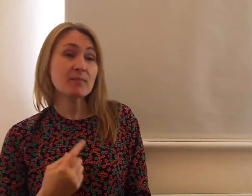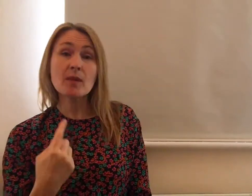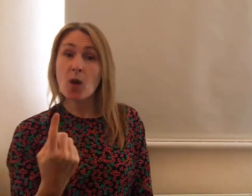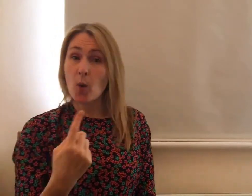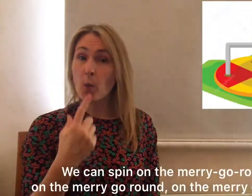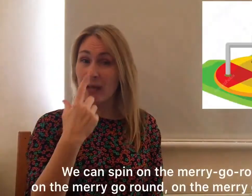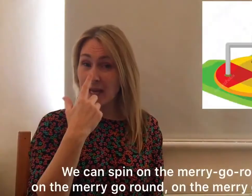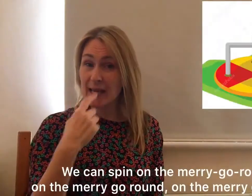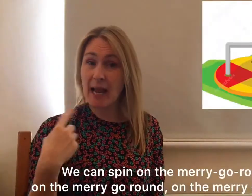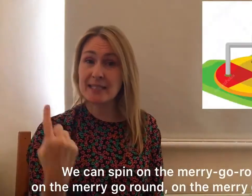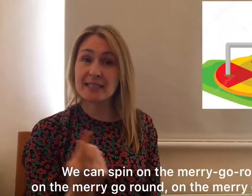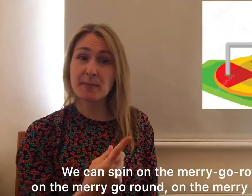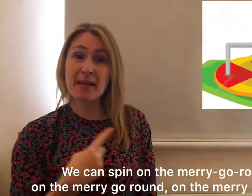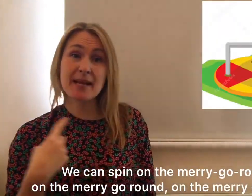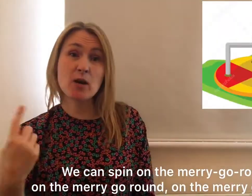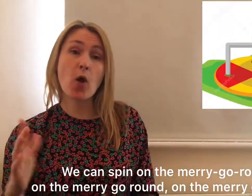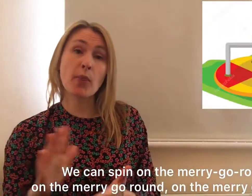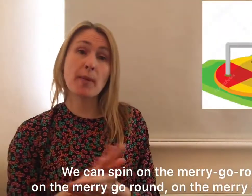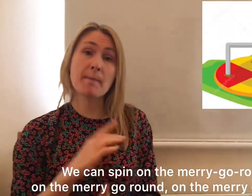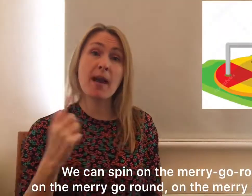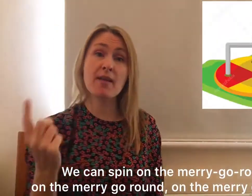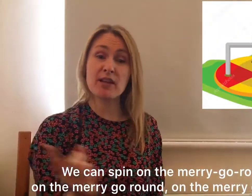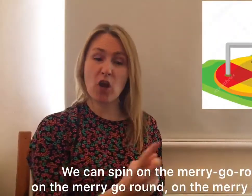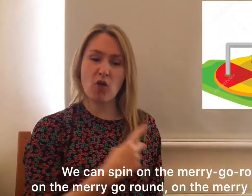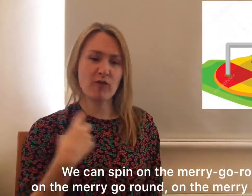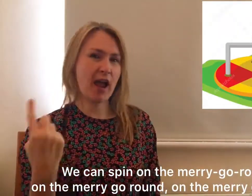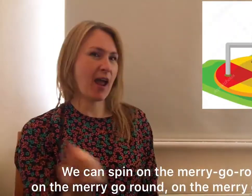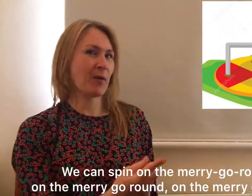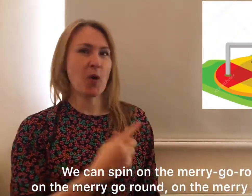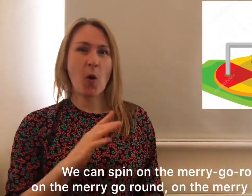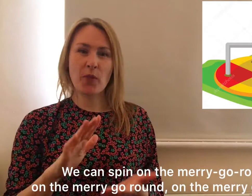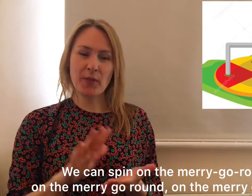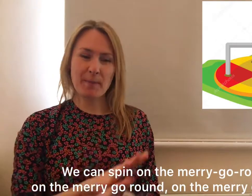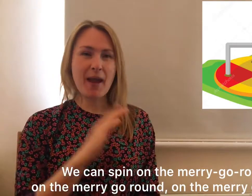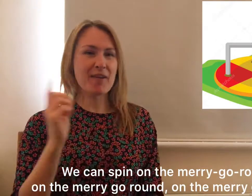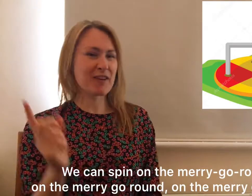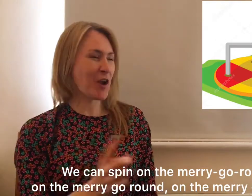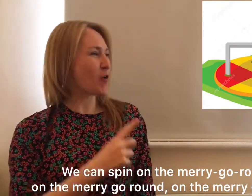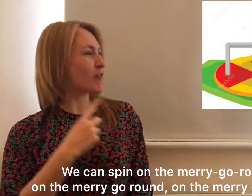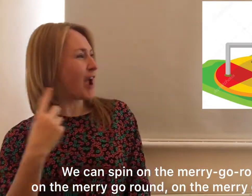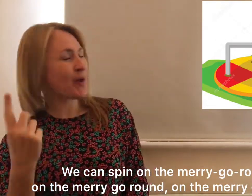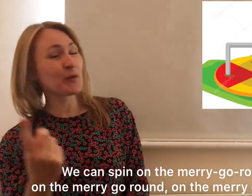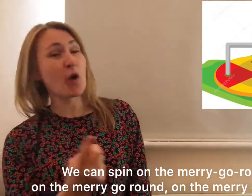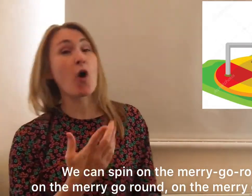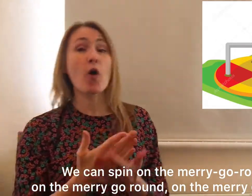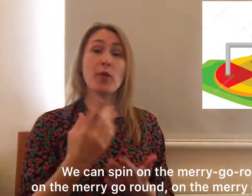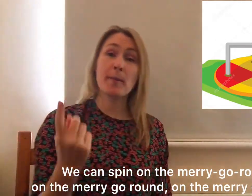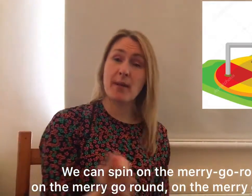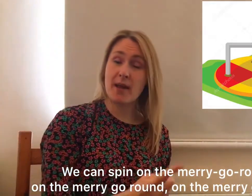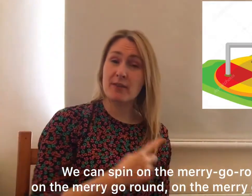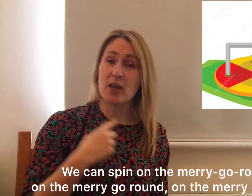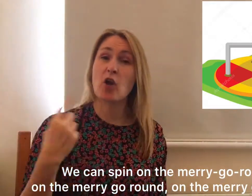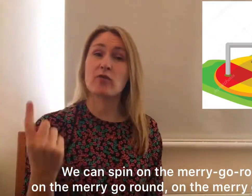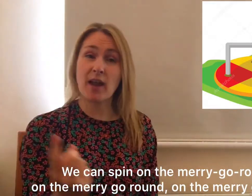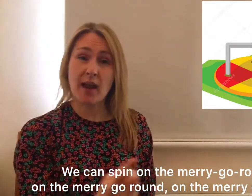We can spin on the merry-go-round, on the merry-go-round, on the merry-go-round